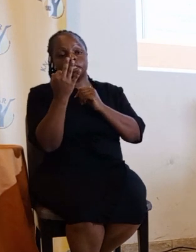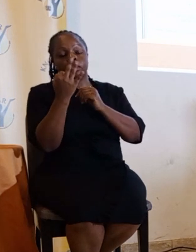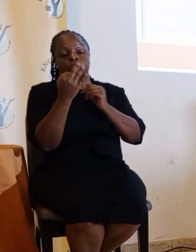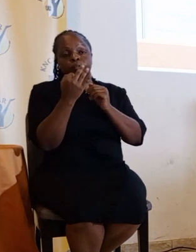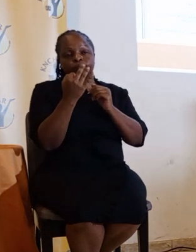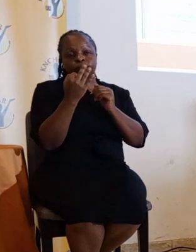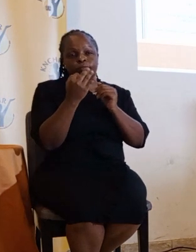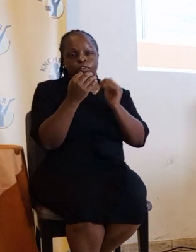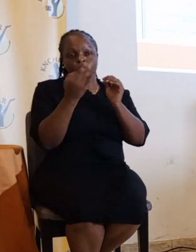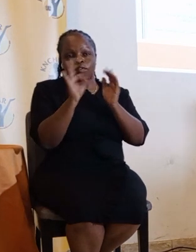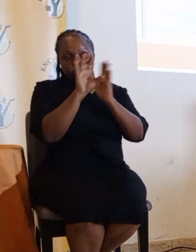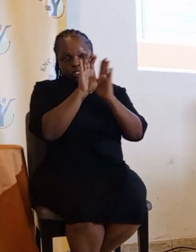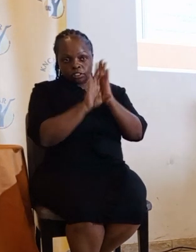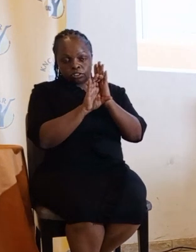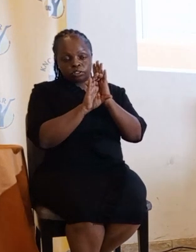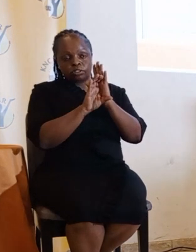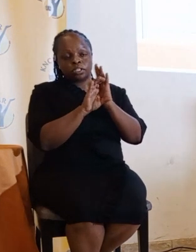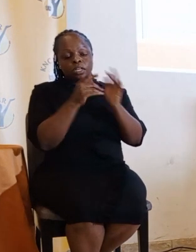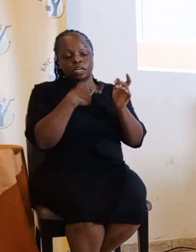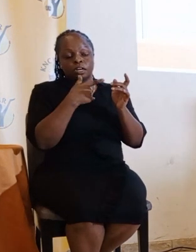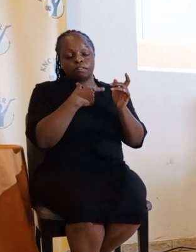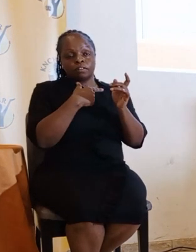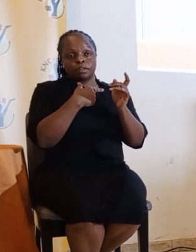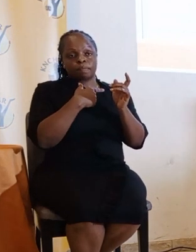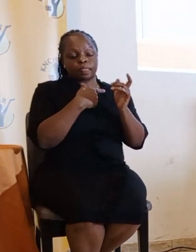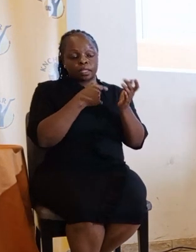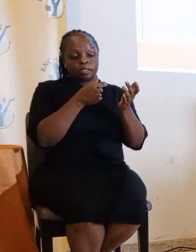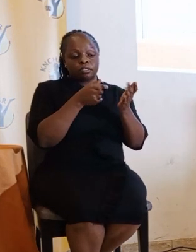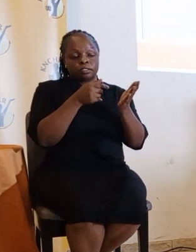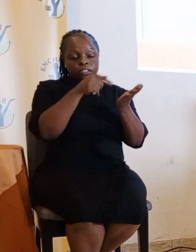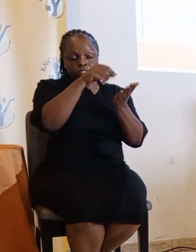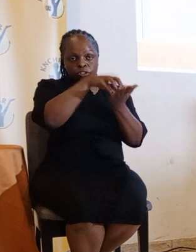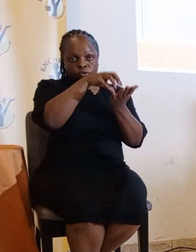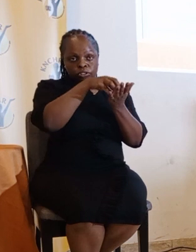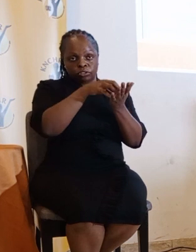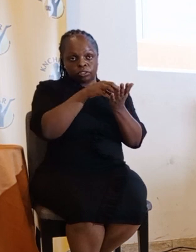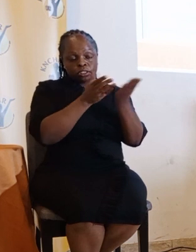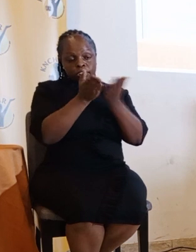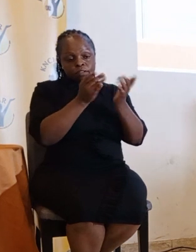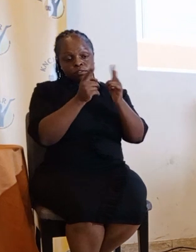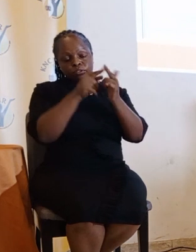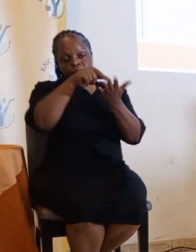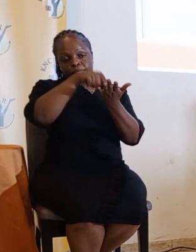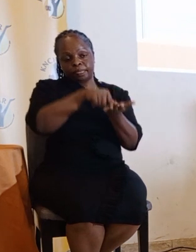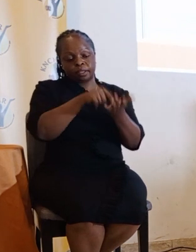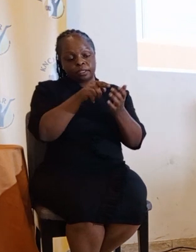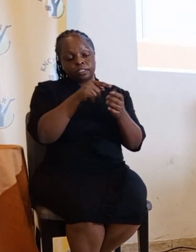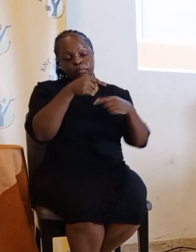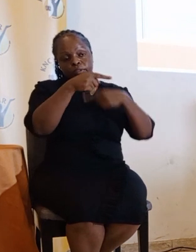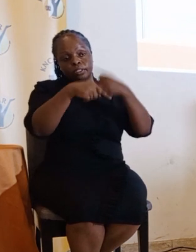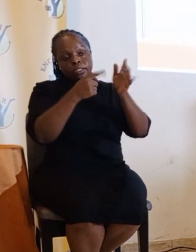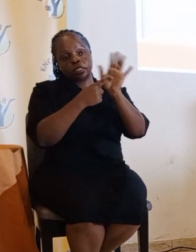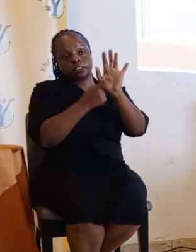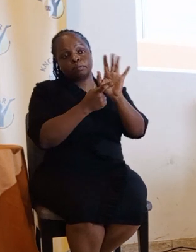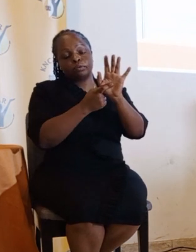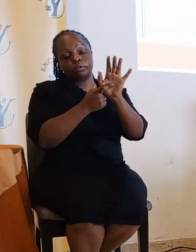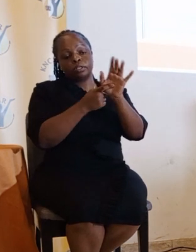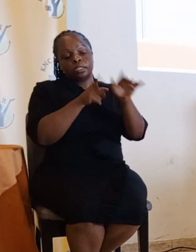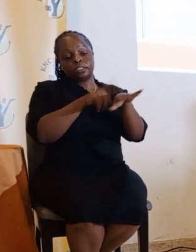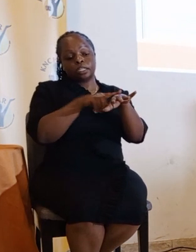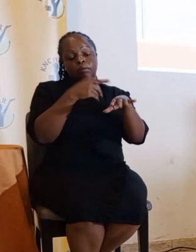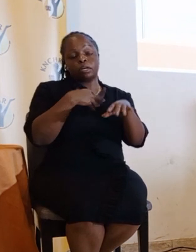Constitution, there have been instances that have served to undermine this progress. For instance, during